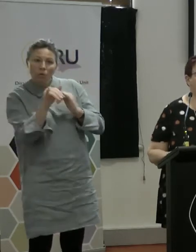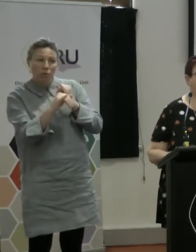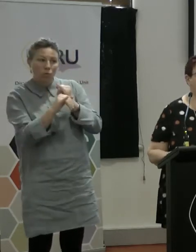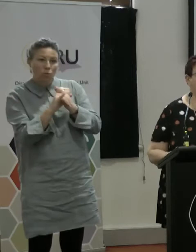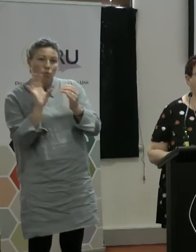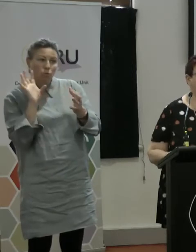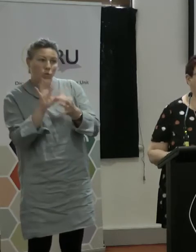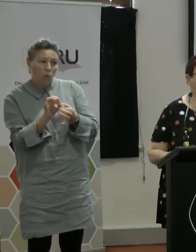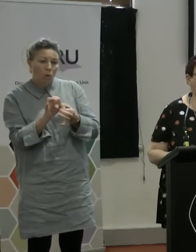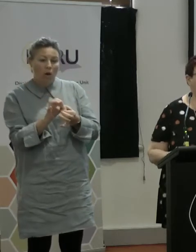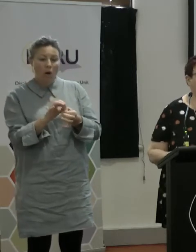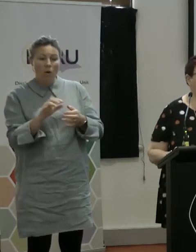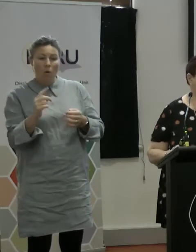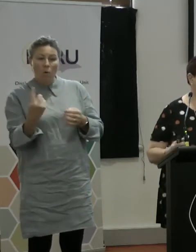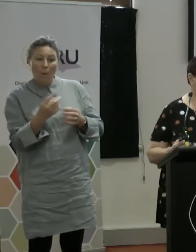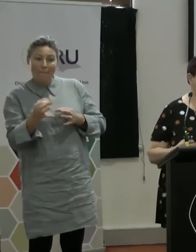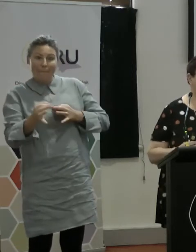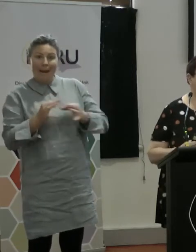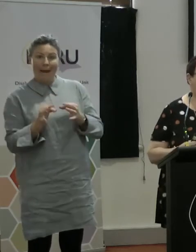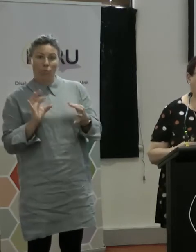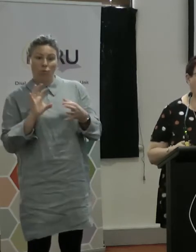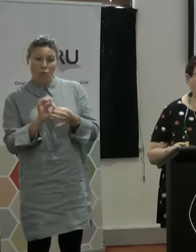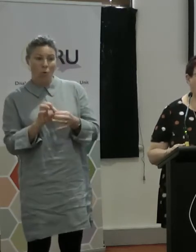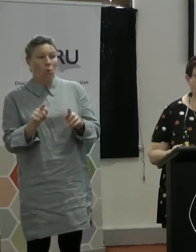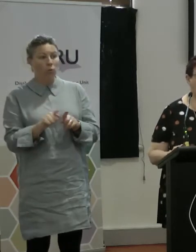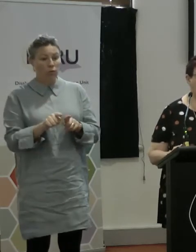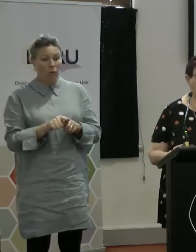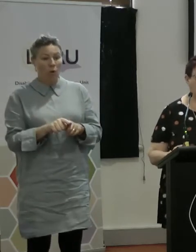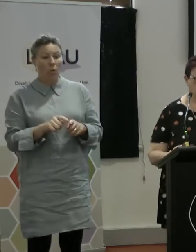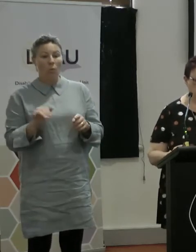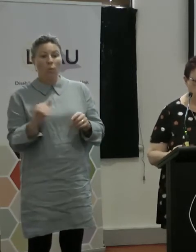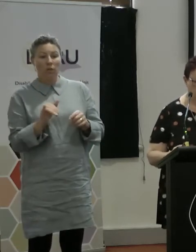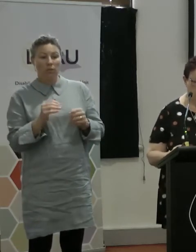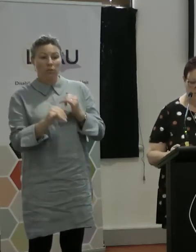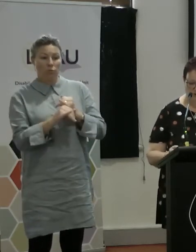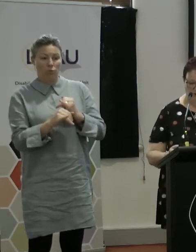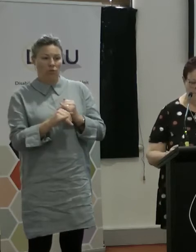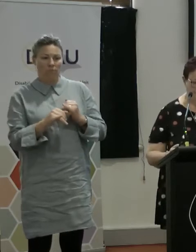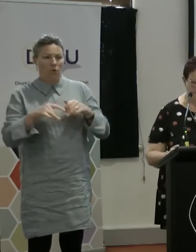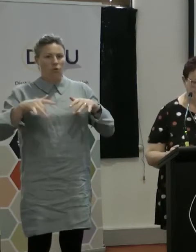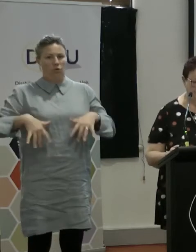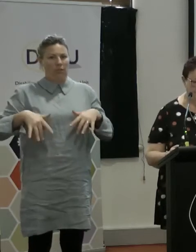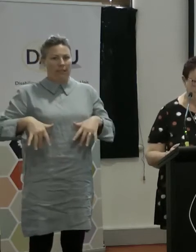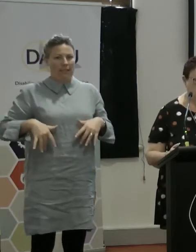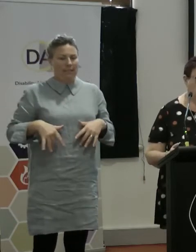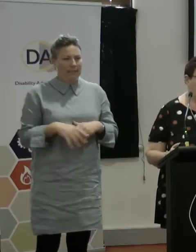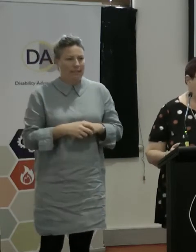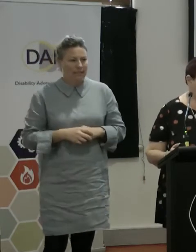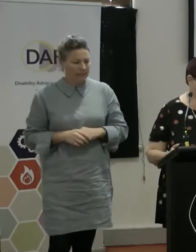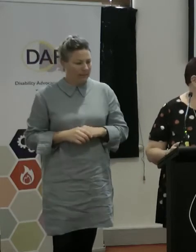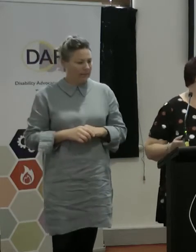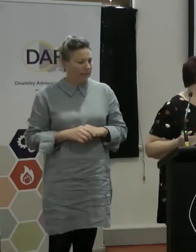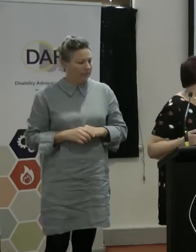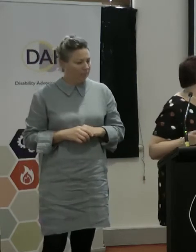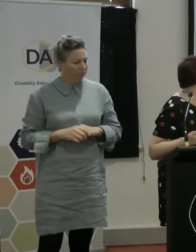institutions who are intending to join, and institutions who have yet to make a commitment to join.